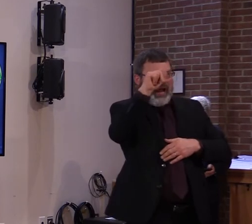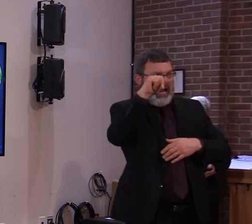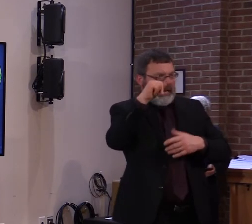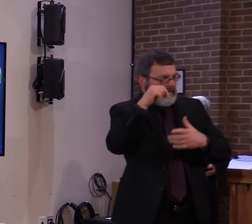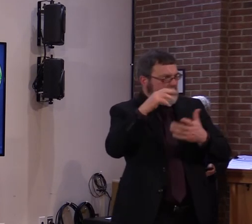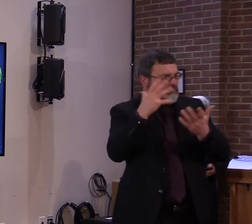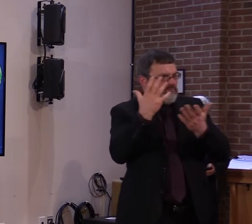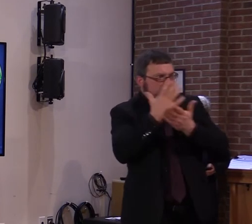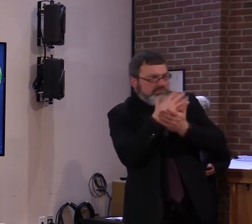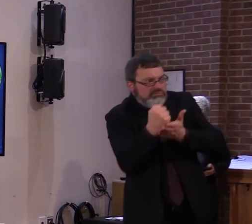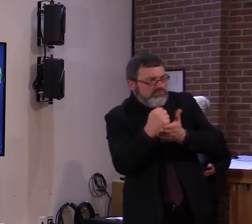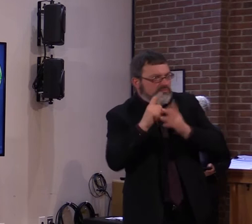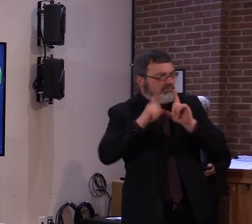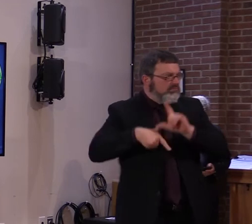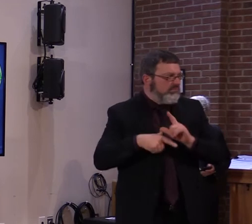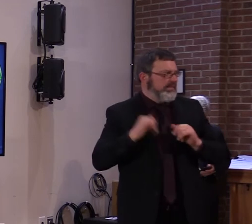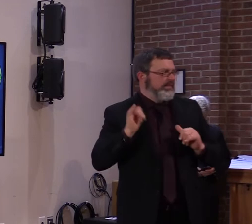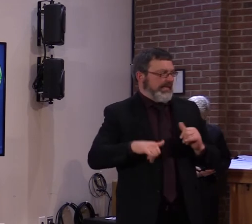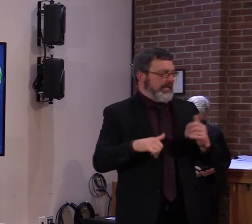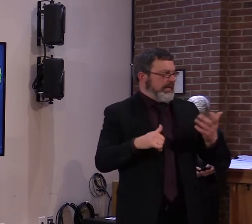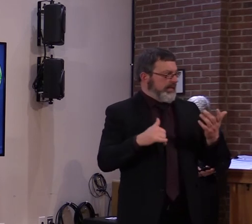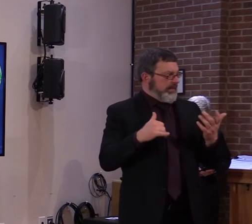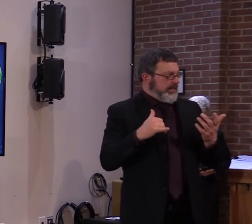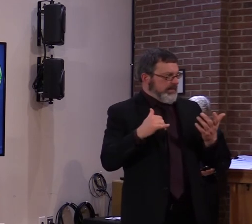shortly in some respects, certainly in this year.